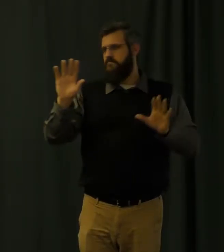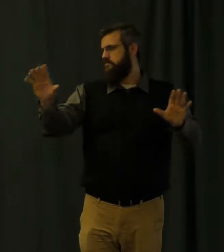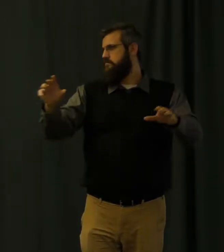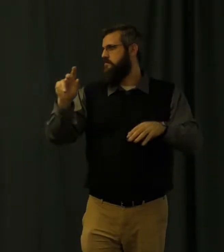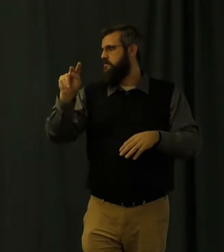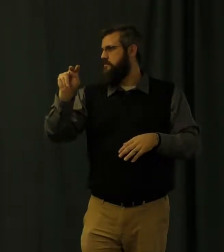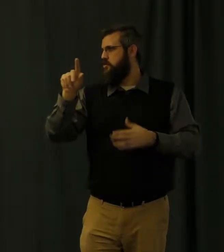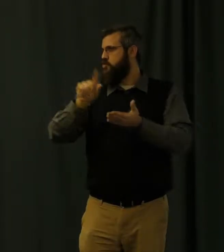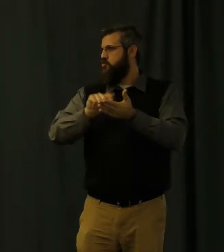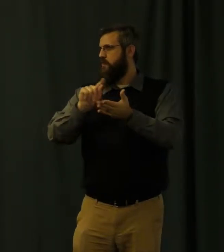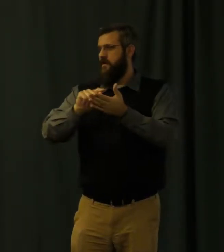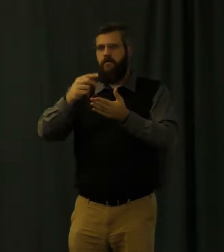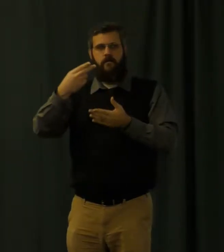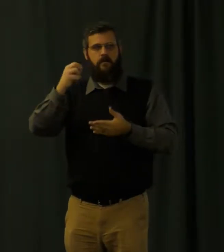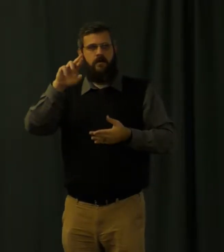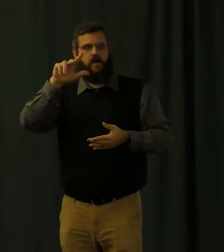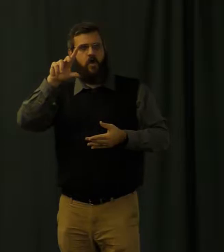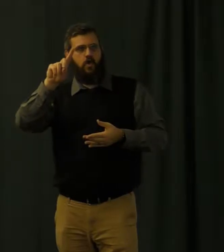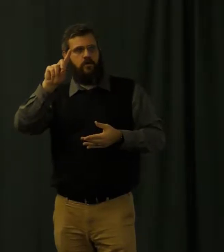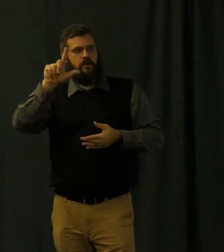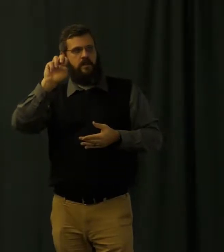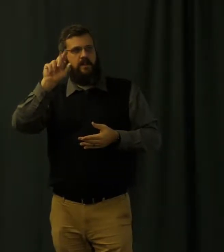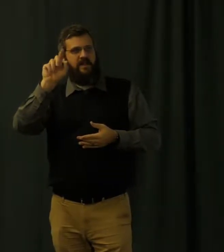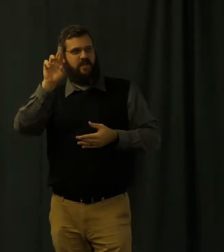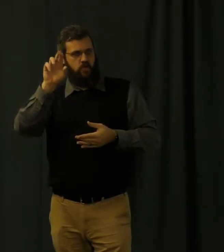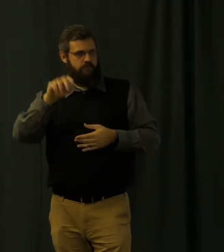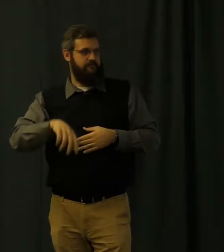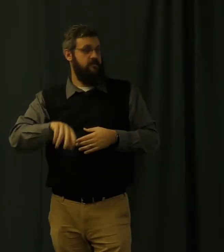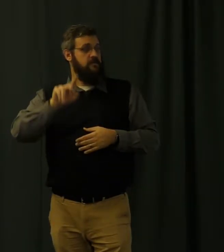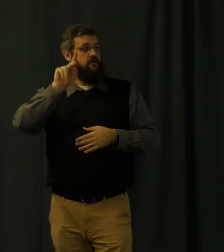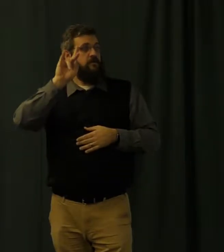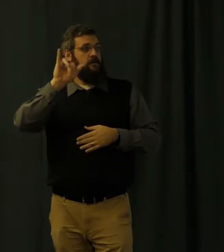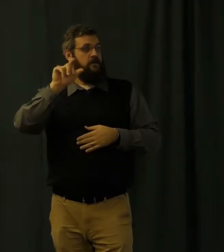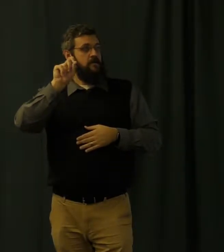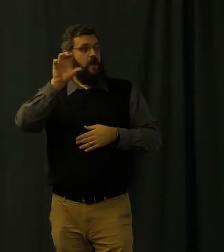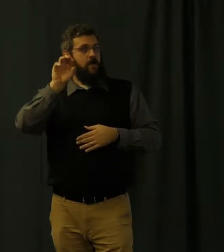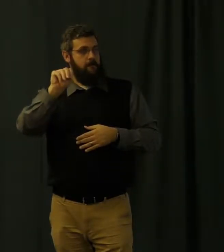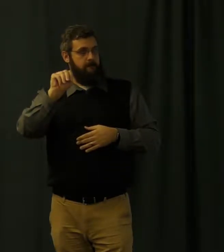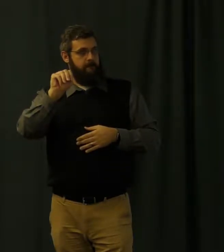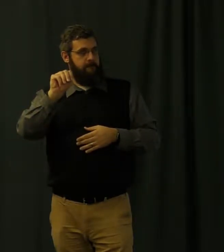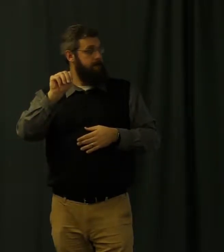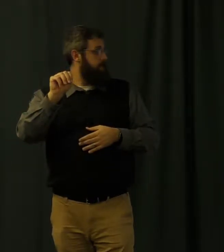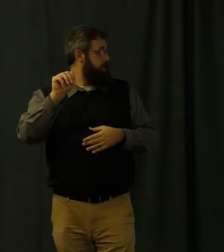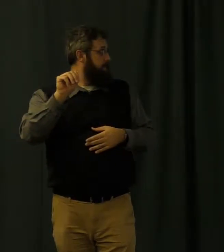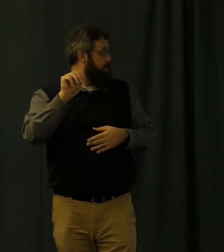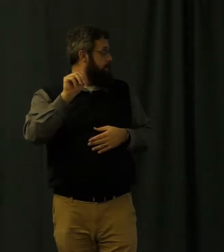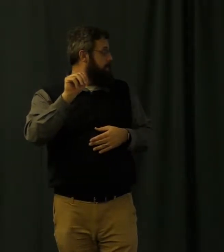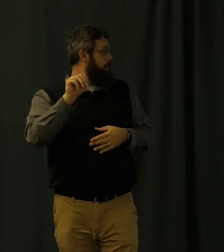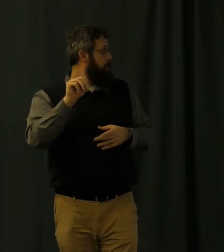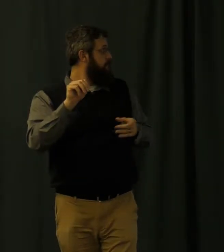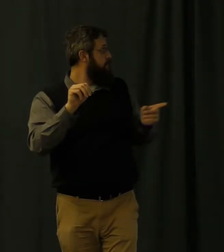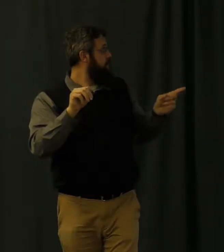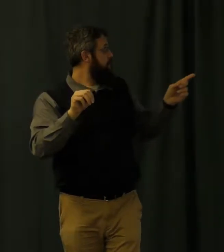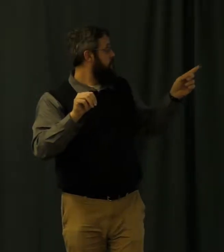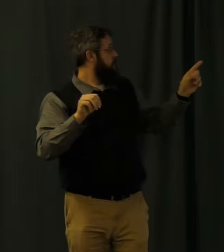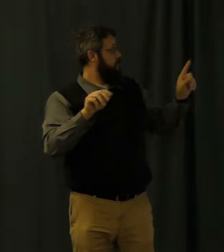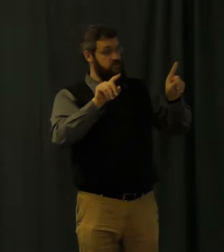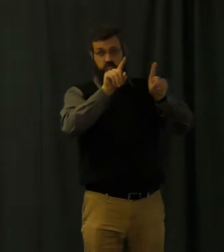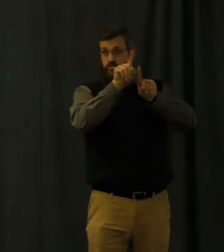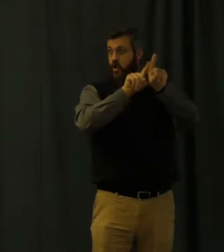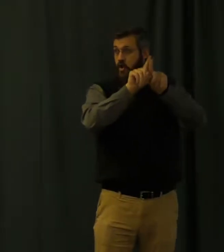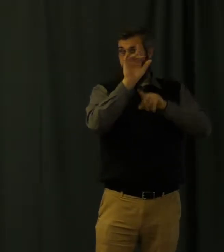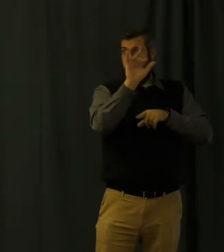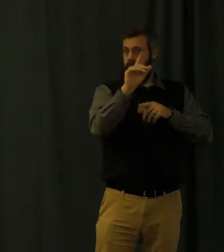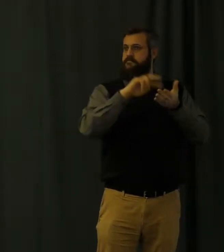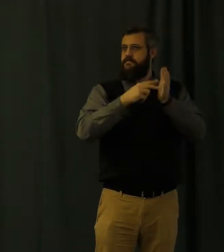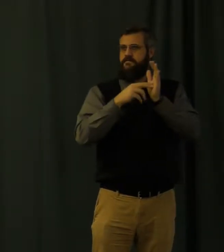website. So, I'm going to go, somebody's real excited about this. I'm going to go to Kentucky.com. I'm going to click this star right here to bookmark the